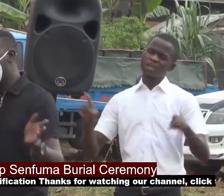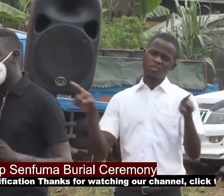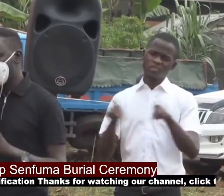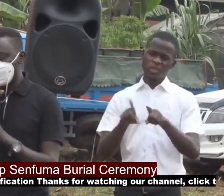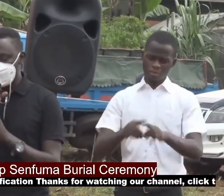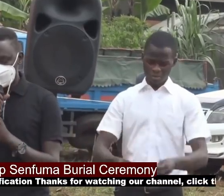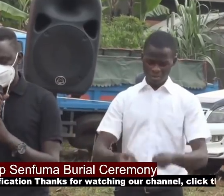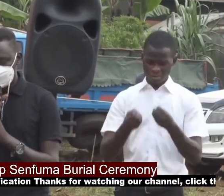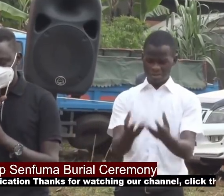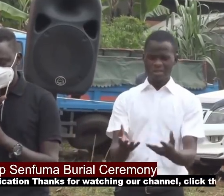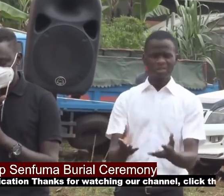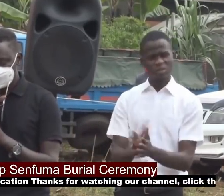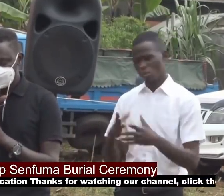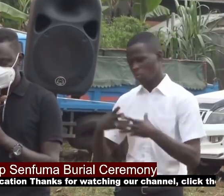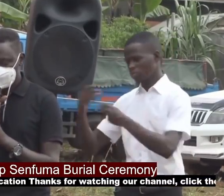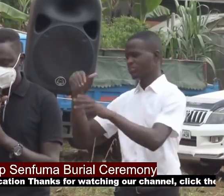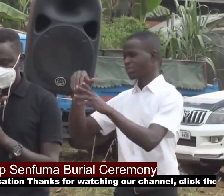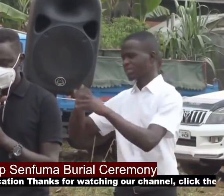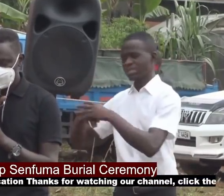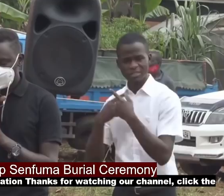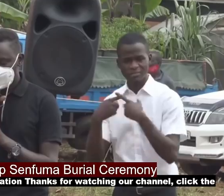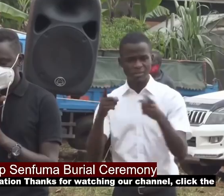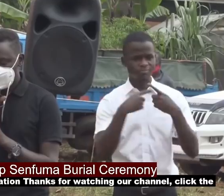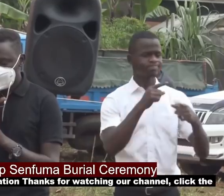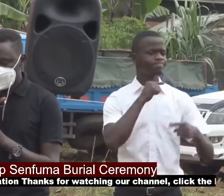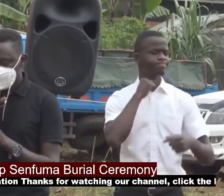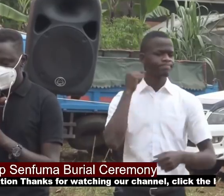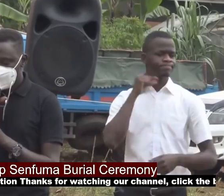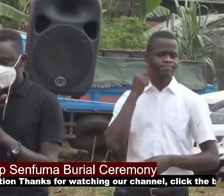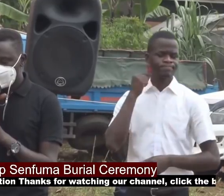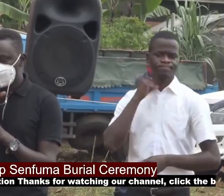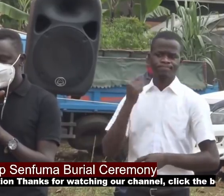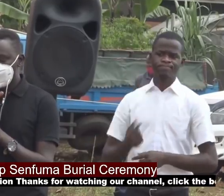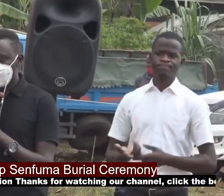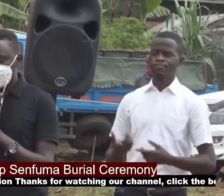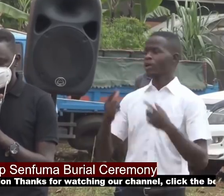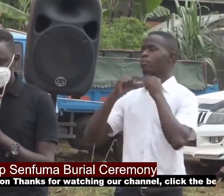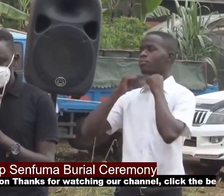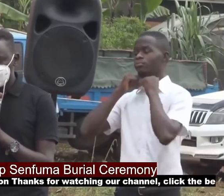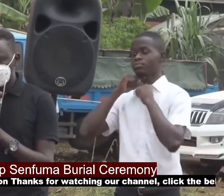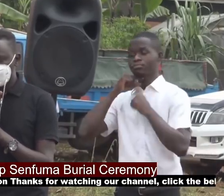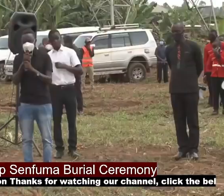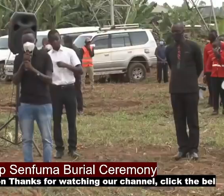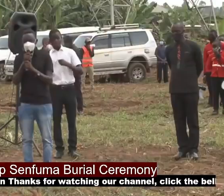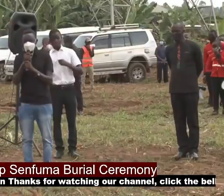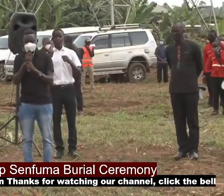And like Samuel, I went to very many pastors.